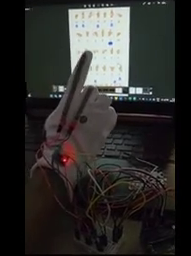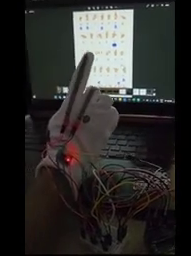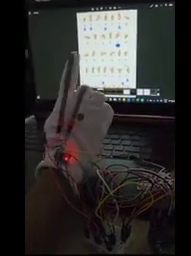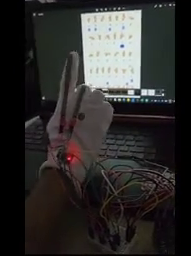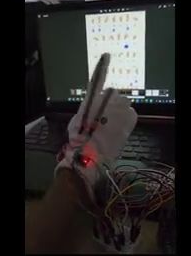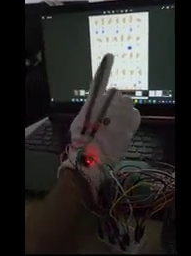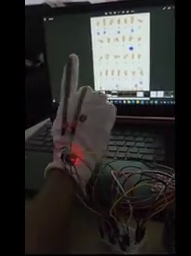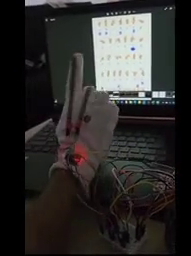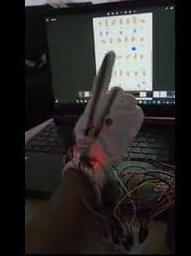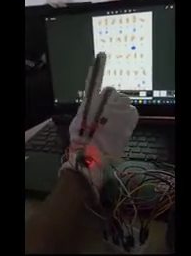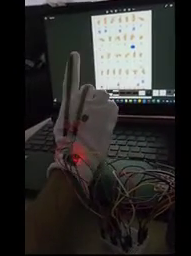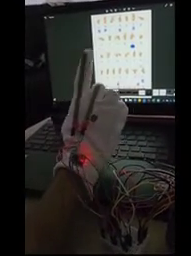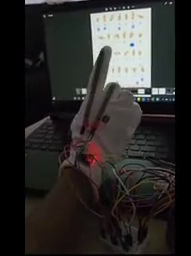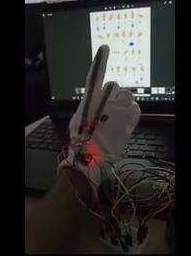the x-axis.